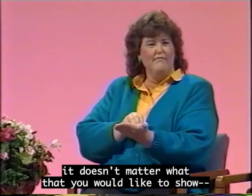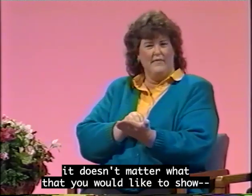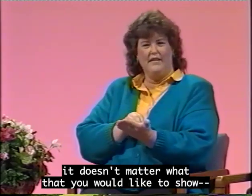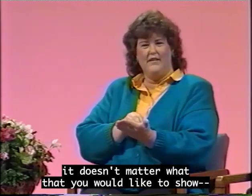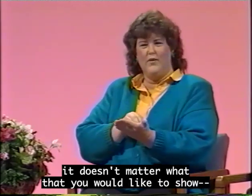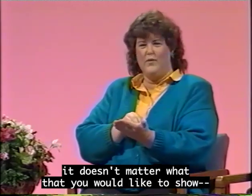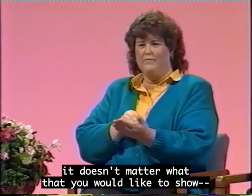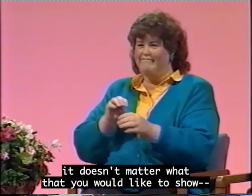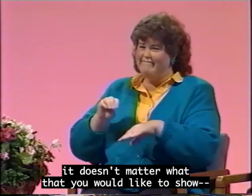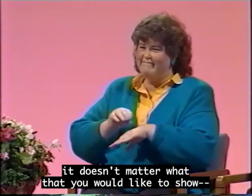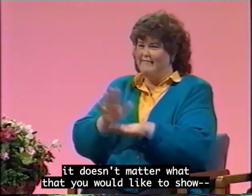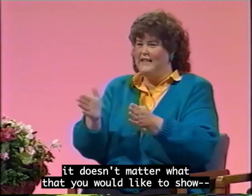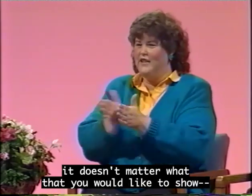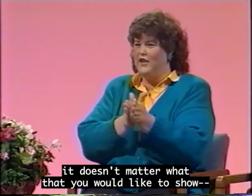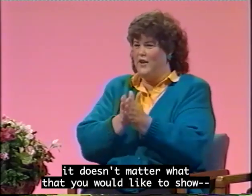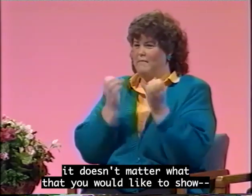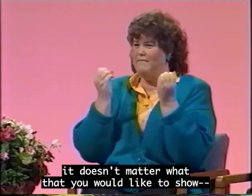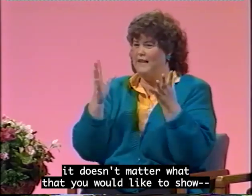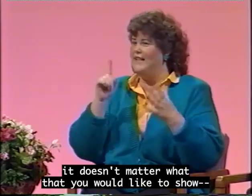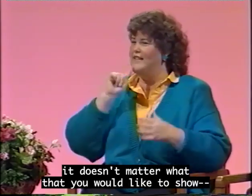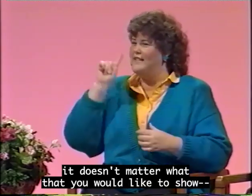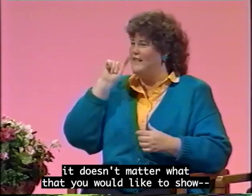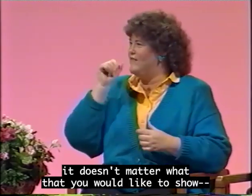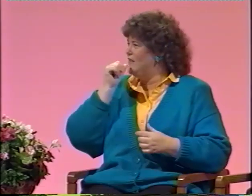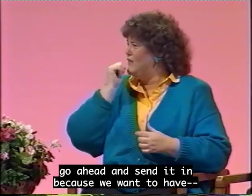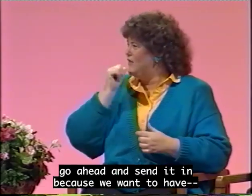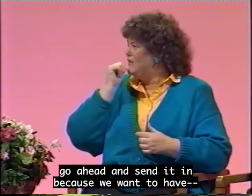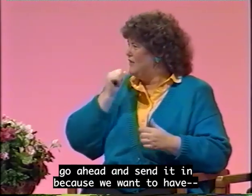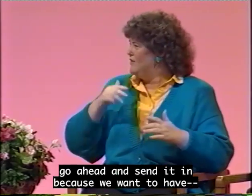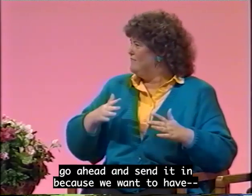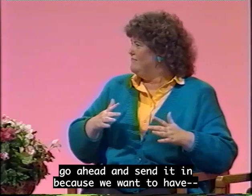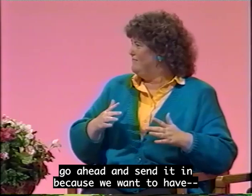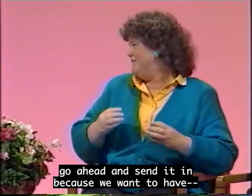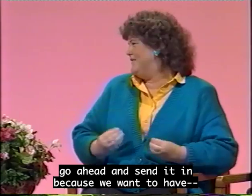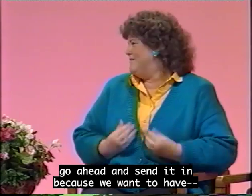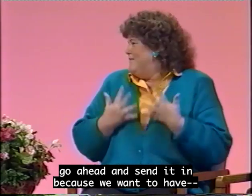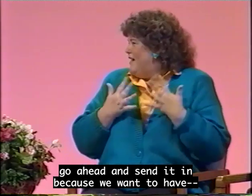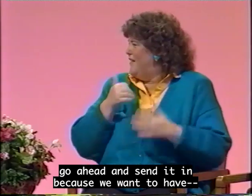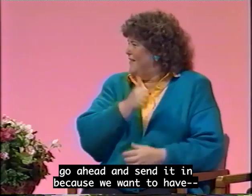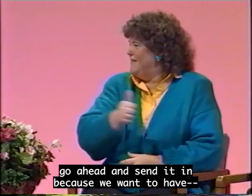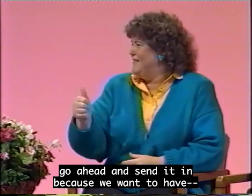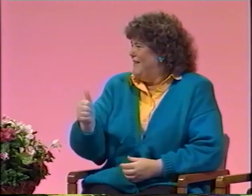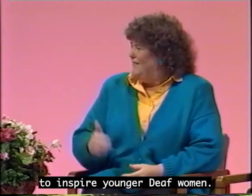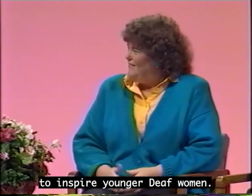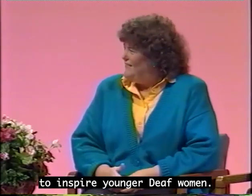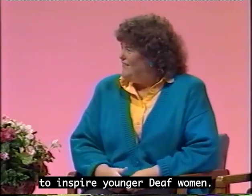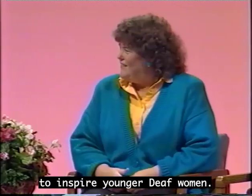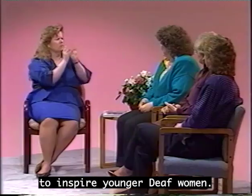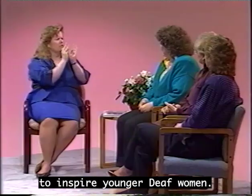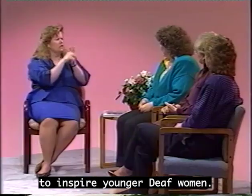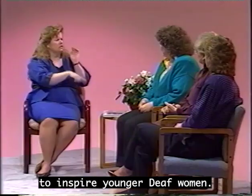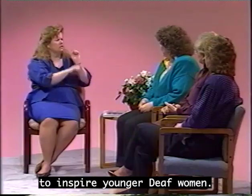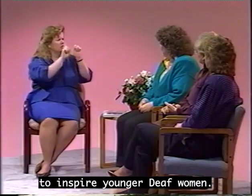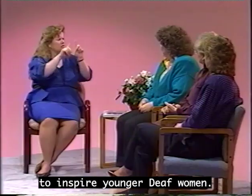matter what that you would like to show, go ahead and send it in, because we want to inspire younger deaf